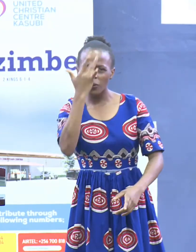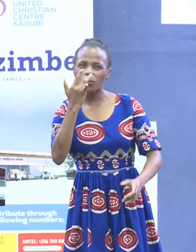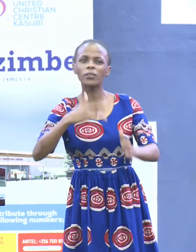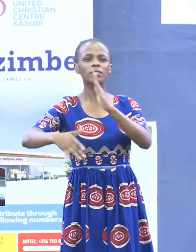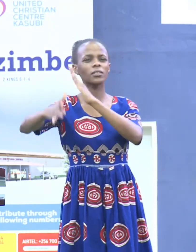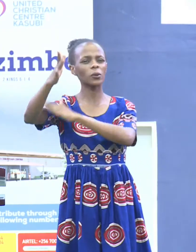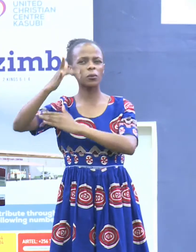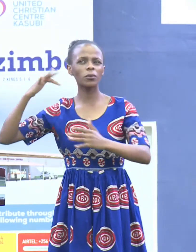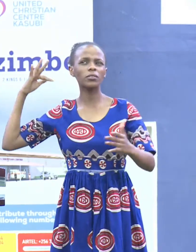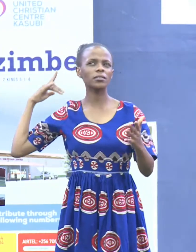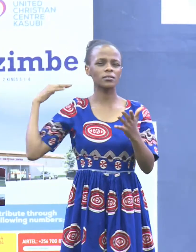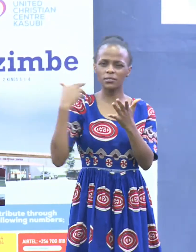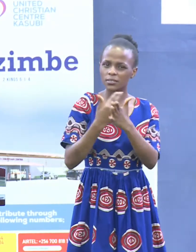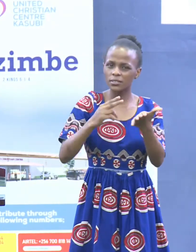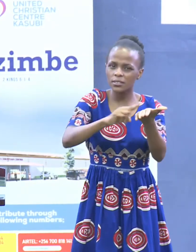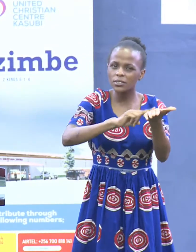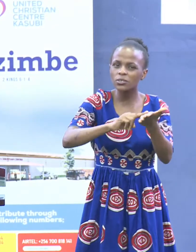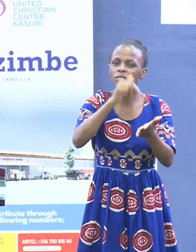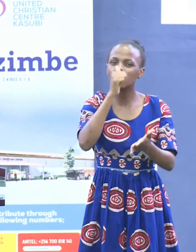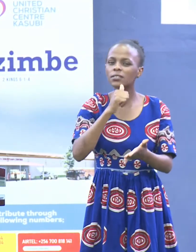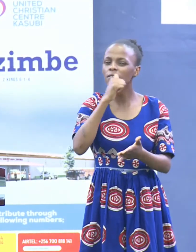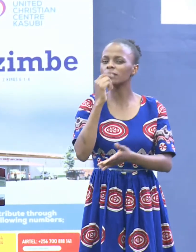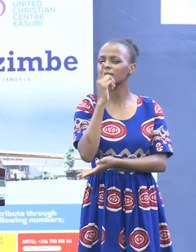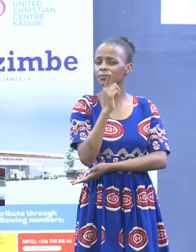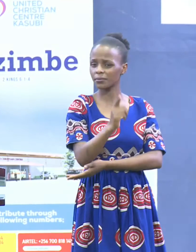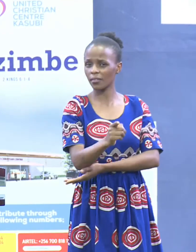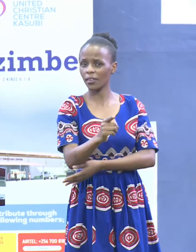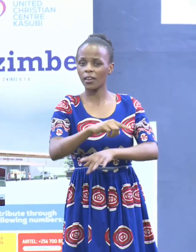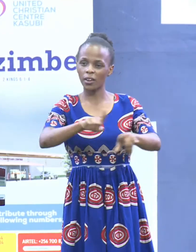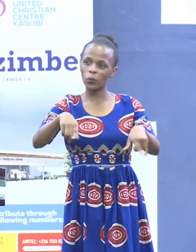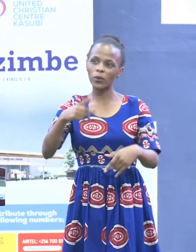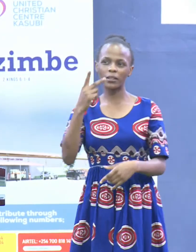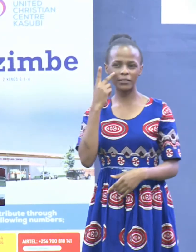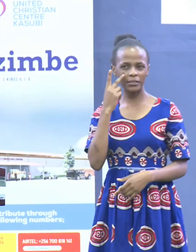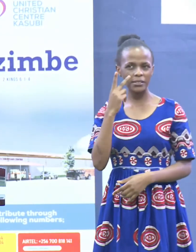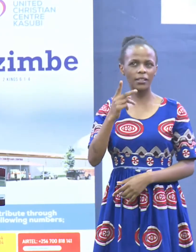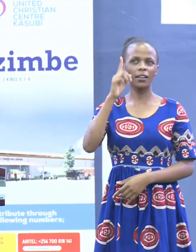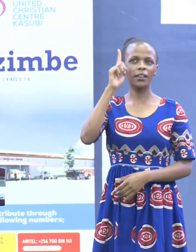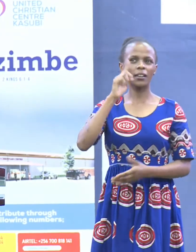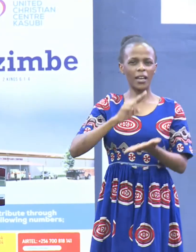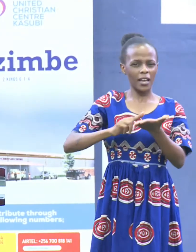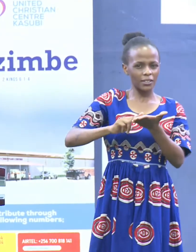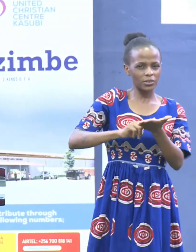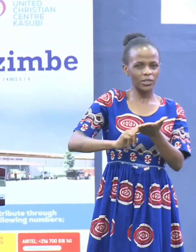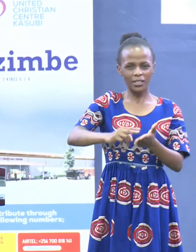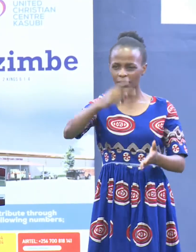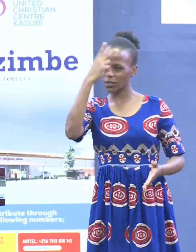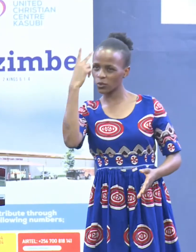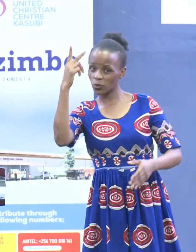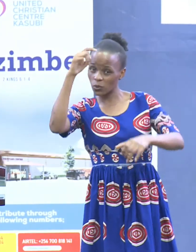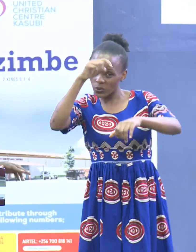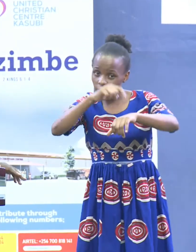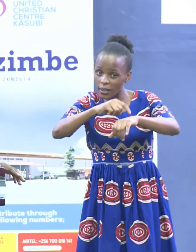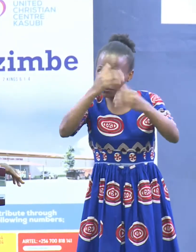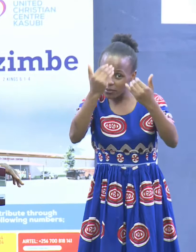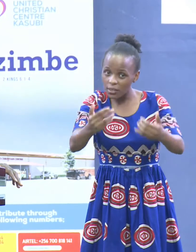azze ng'akikozesa? Why does the Lord use it continually? Tukirabye nga yakakikozesaako enfunda bbiri ze twakalaba kati.